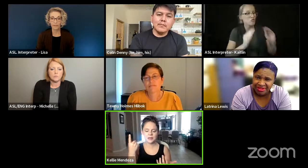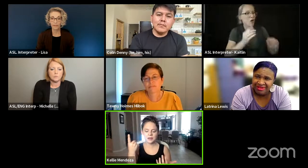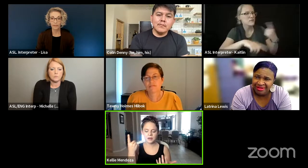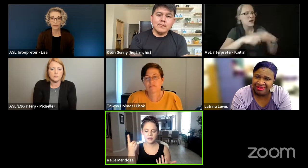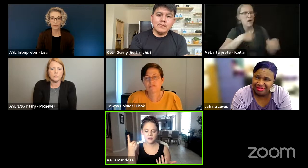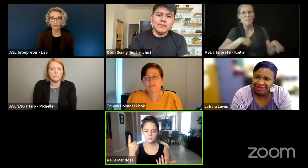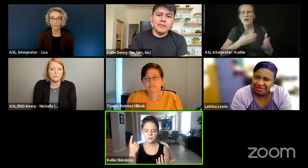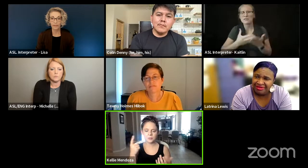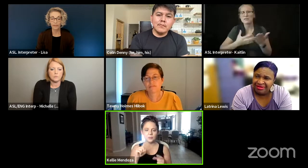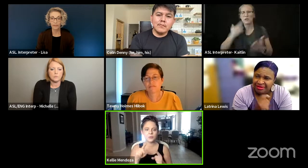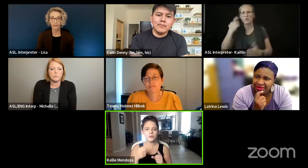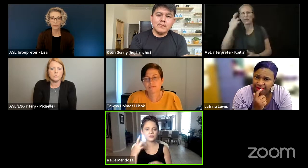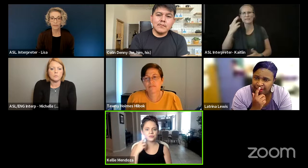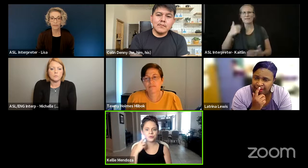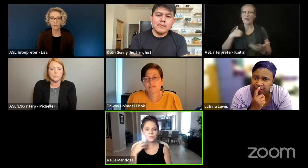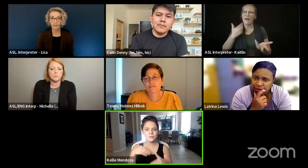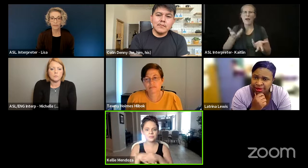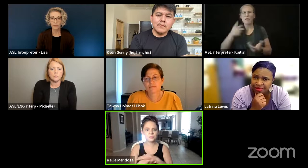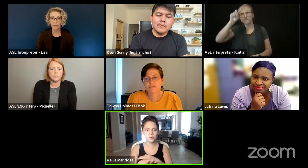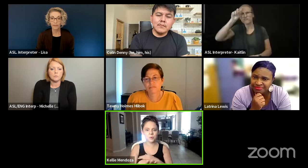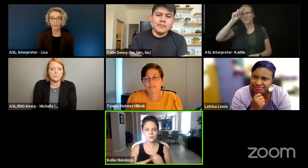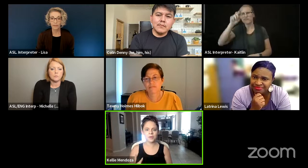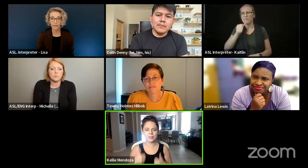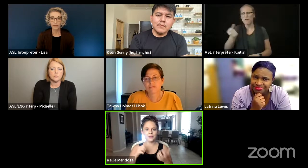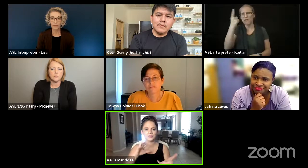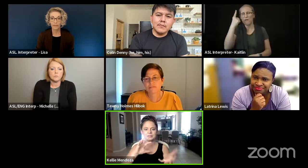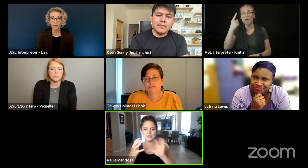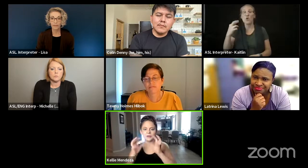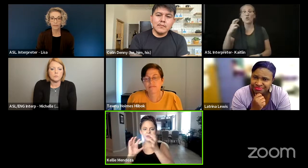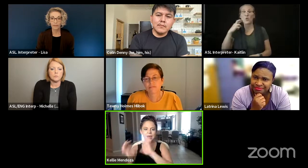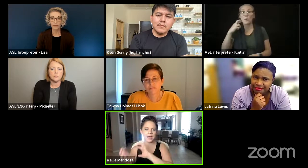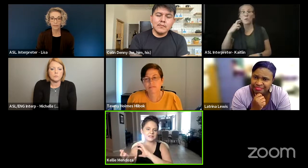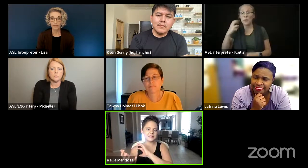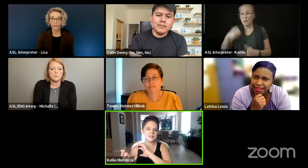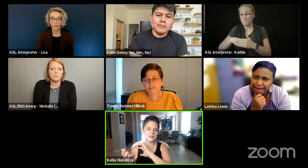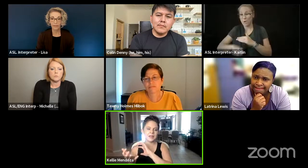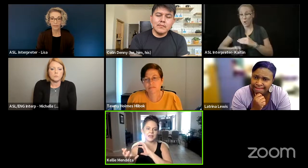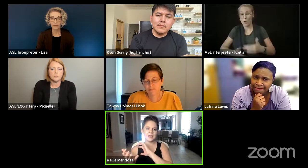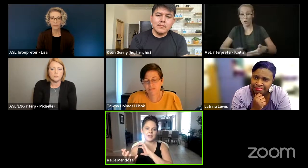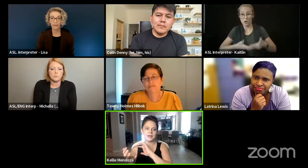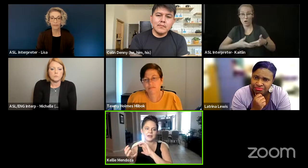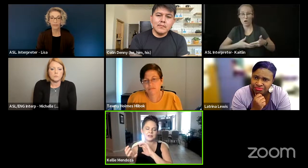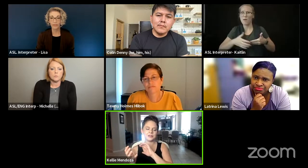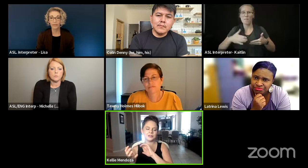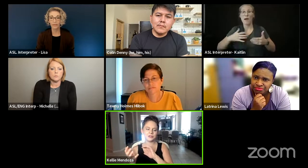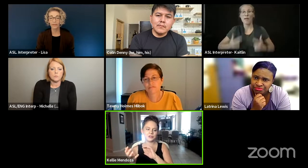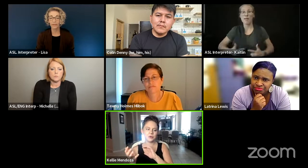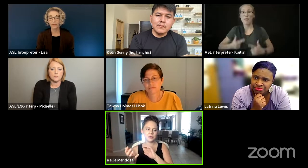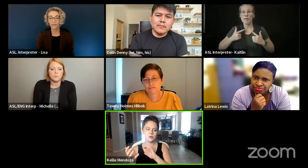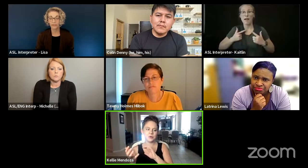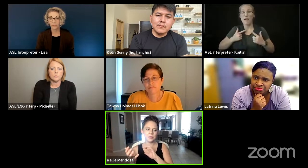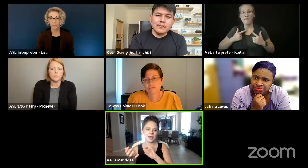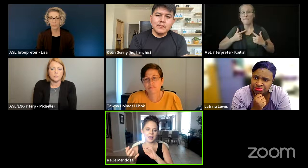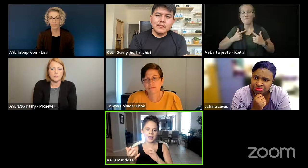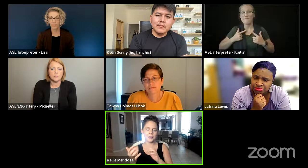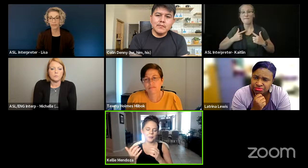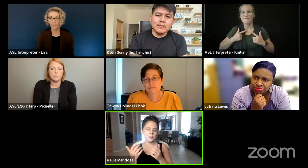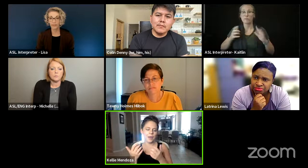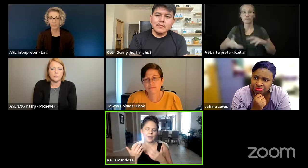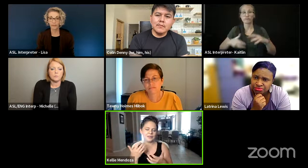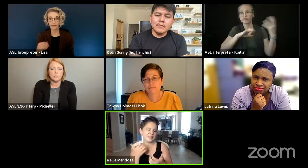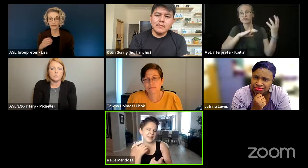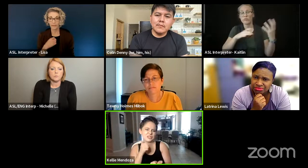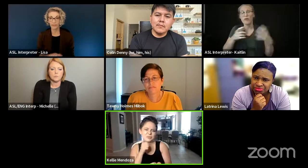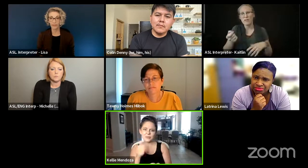understand, when Ruby was born, my life was a little bit hectic. And so